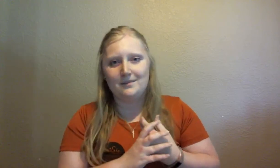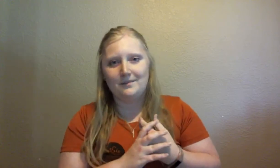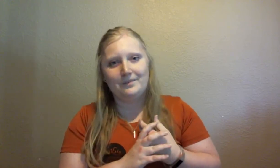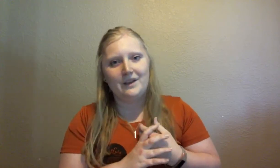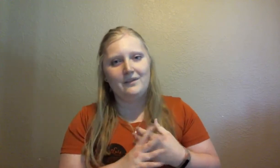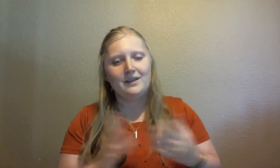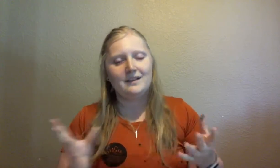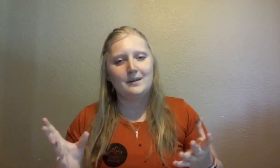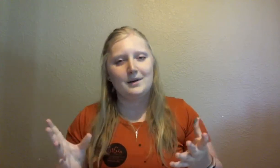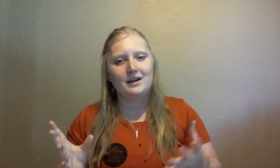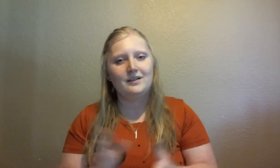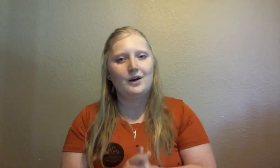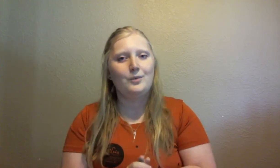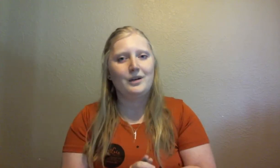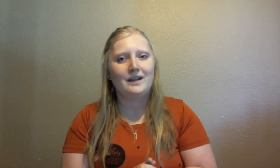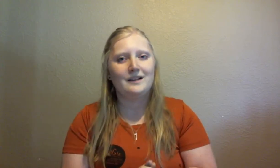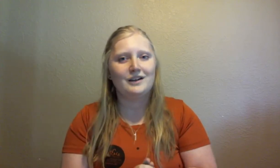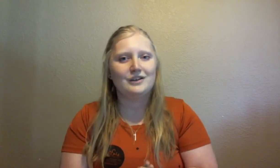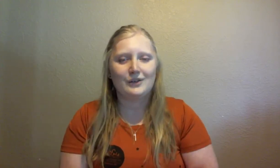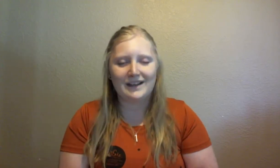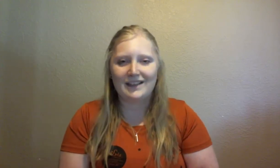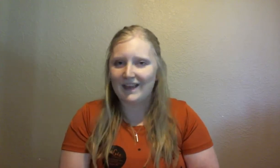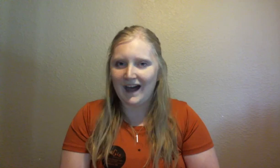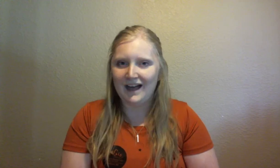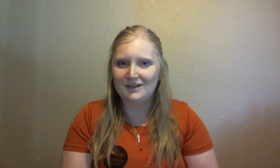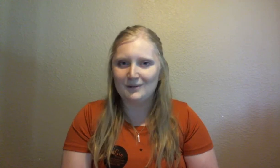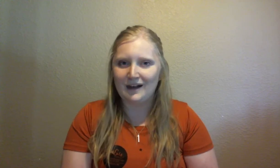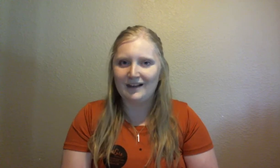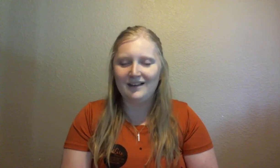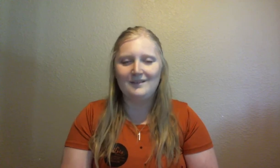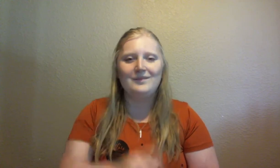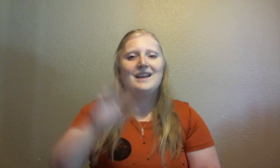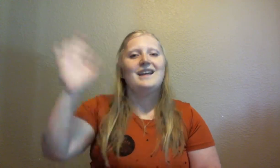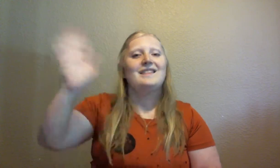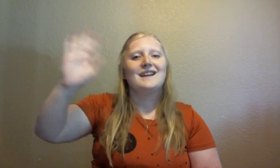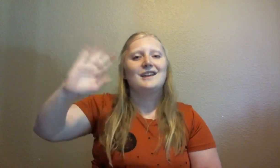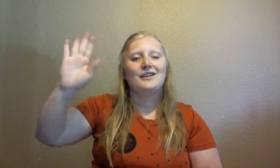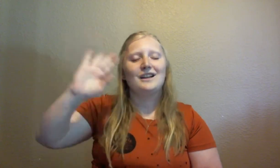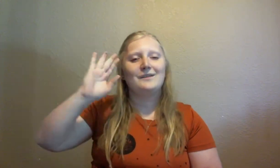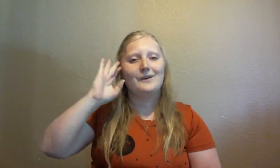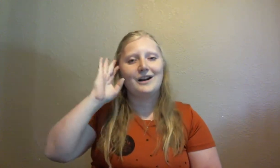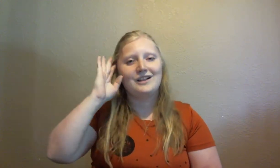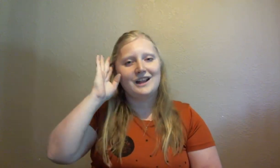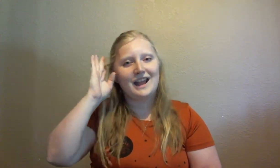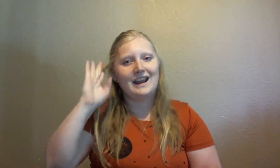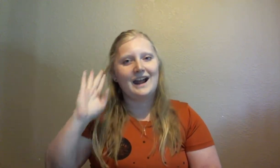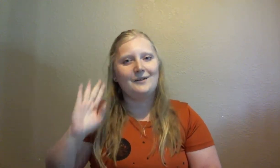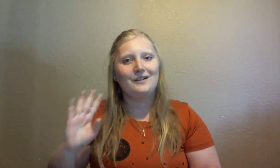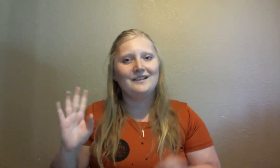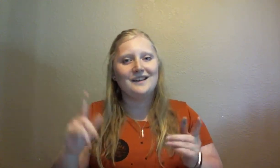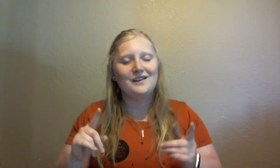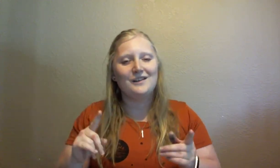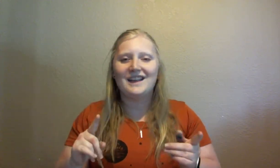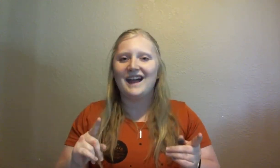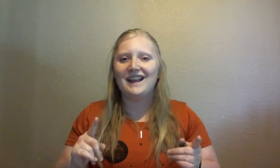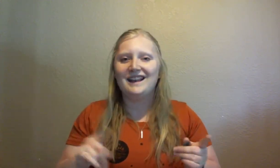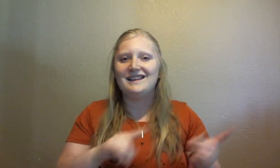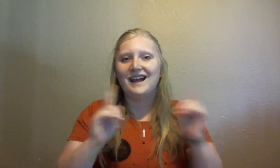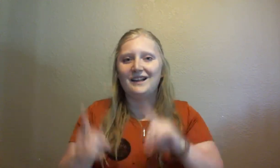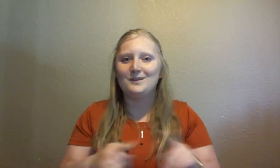theme of the summer, so I hope you guys are enjoying that as well. Thank you guys for watching, and I will see you again